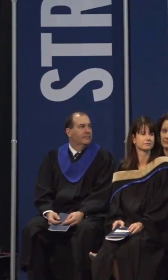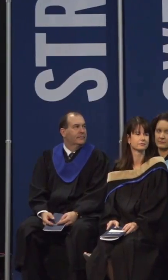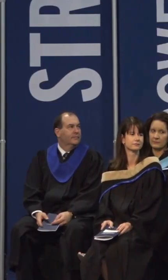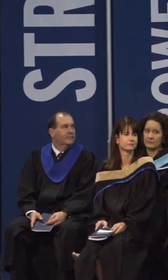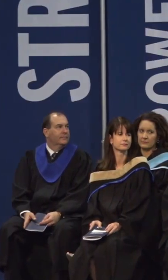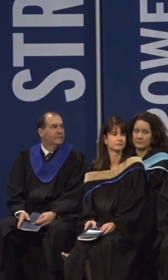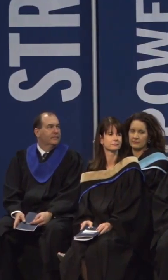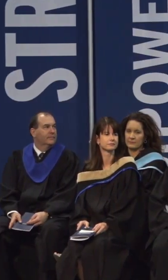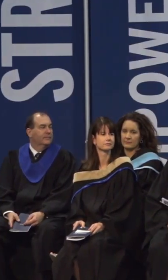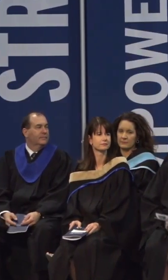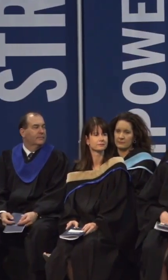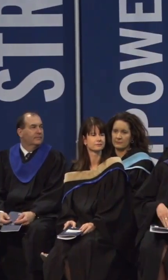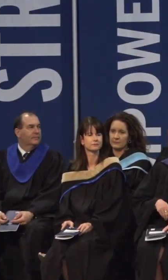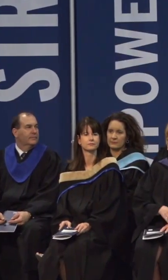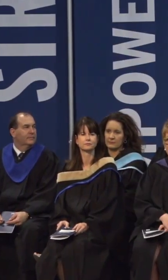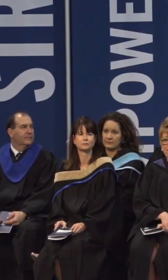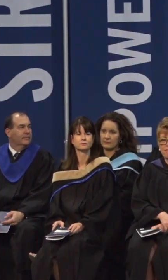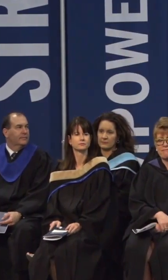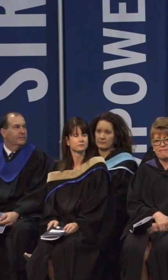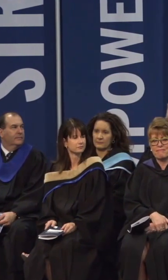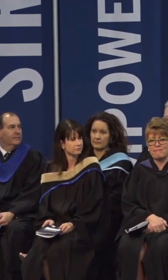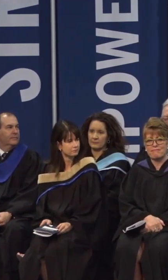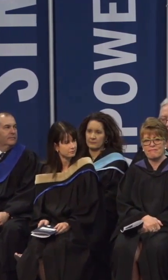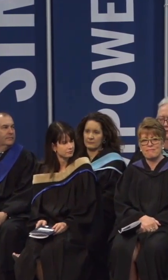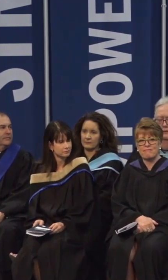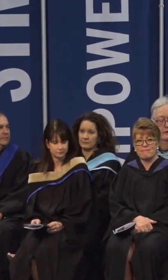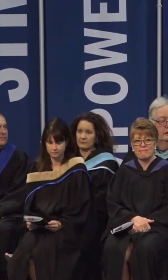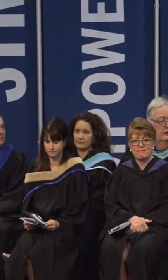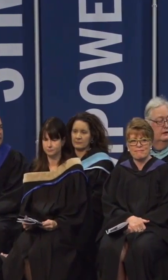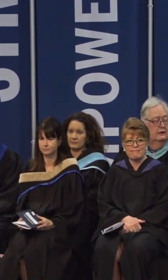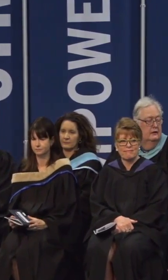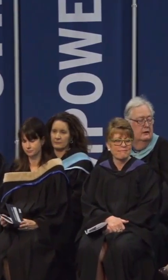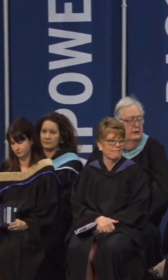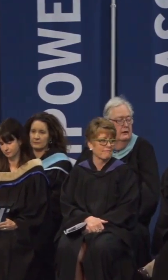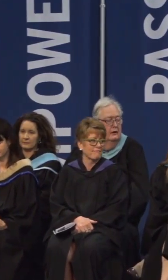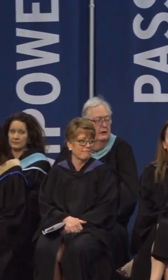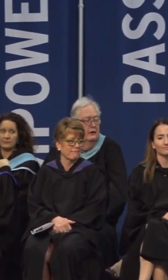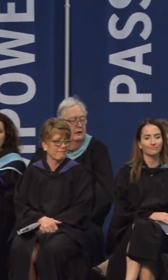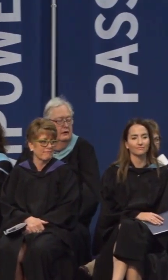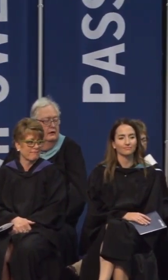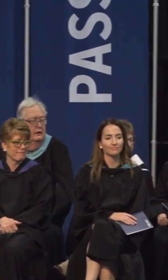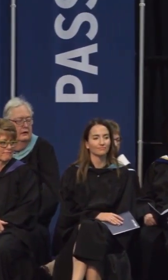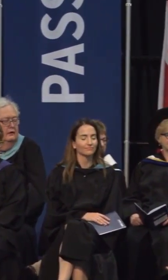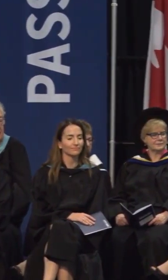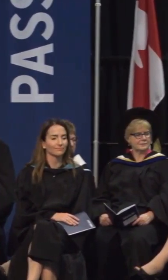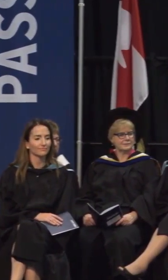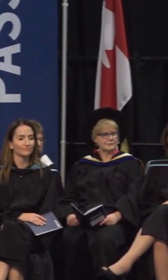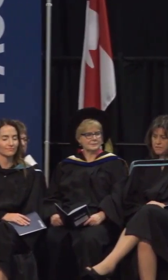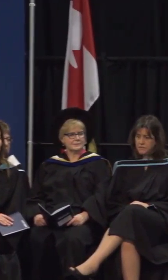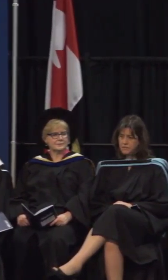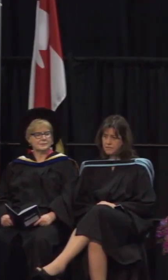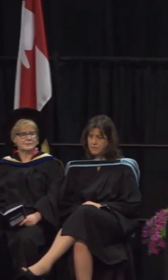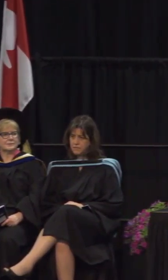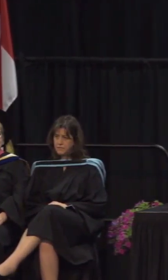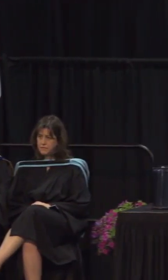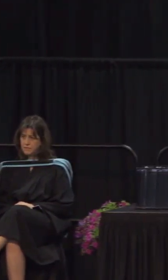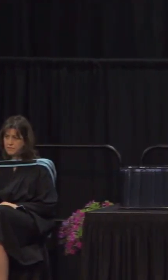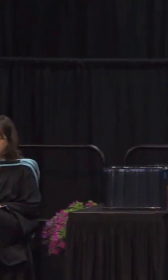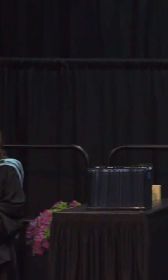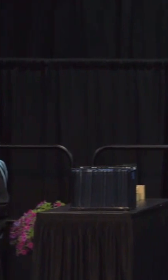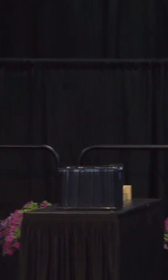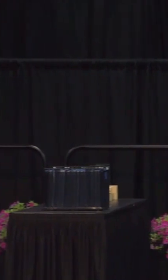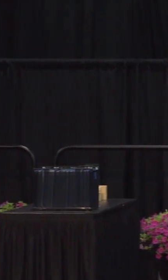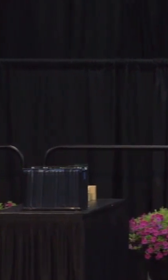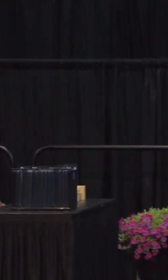Vice President, Academic, Dave Saxton, Board of Governors, Don Bureau, our